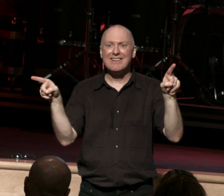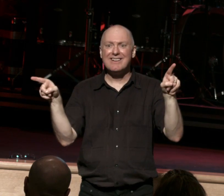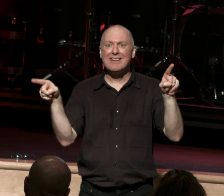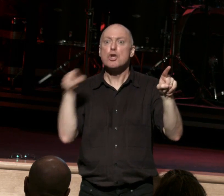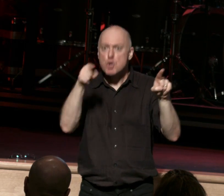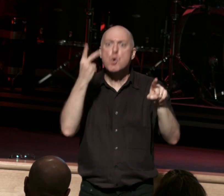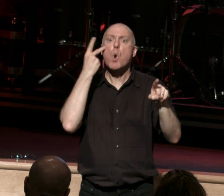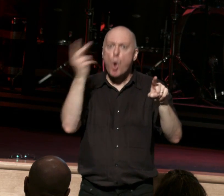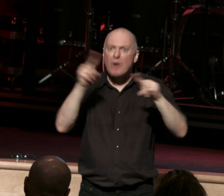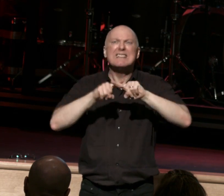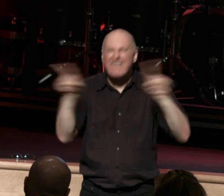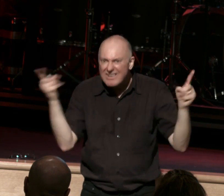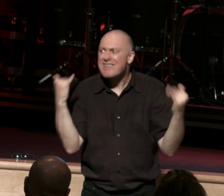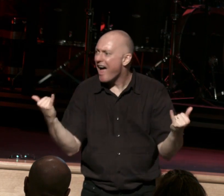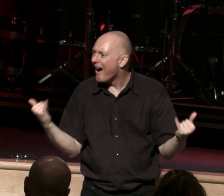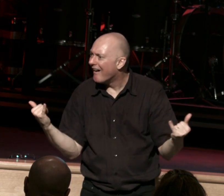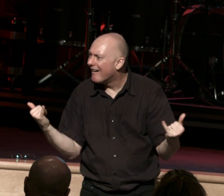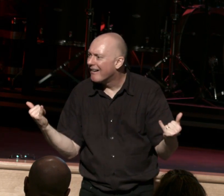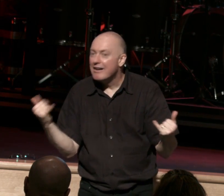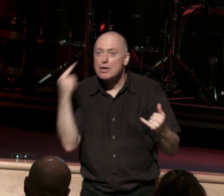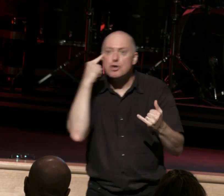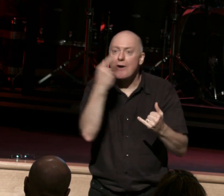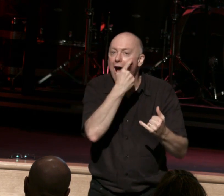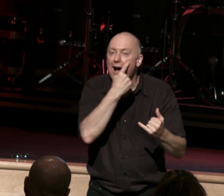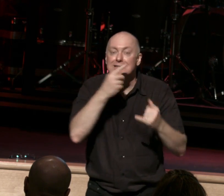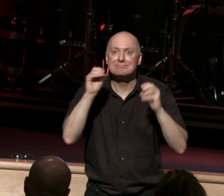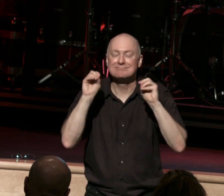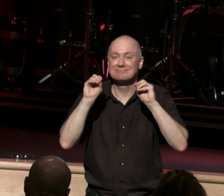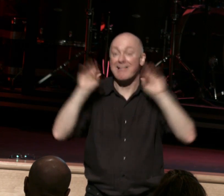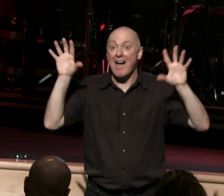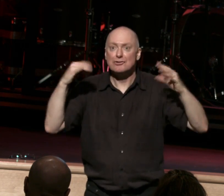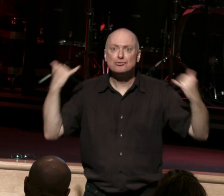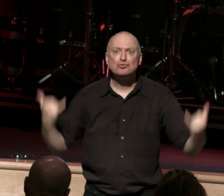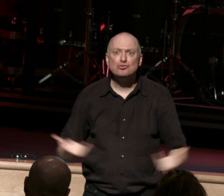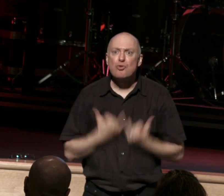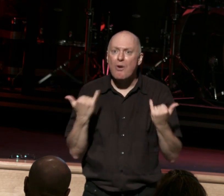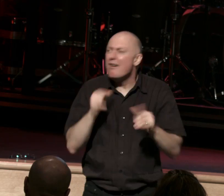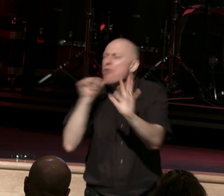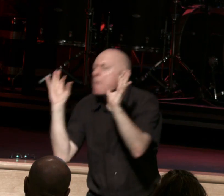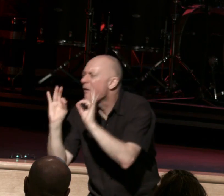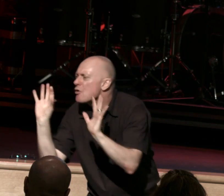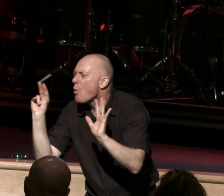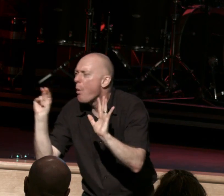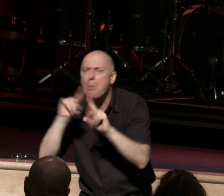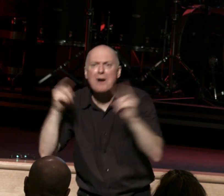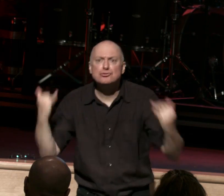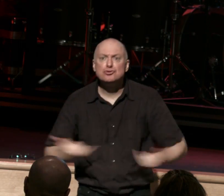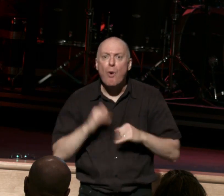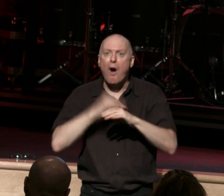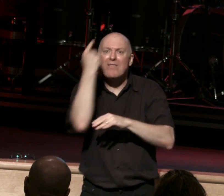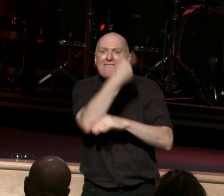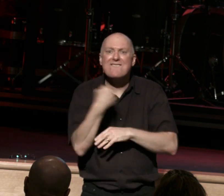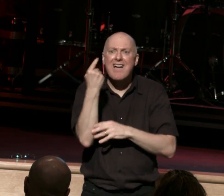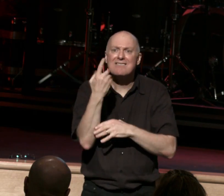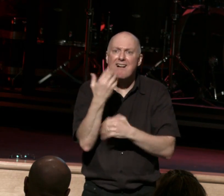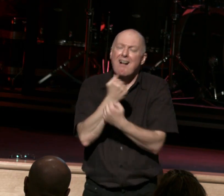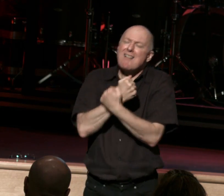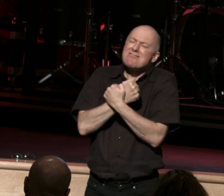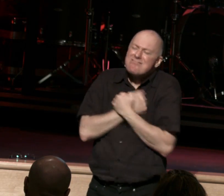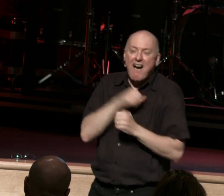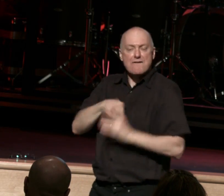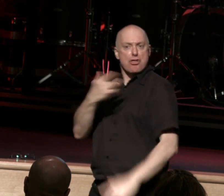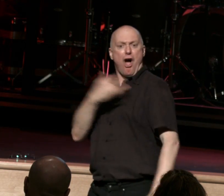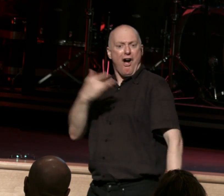different. You literally look different. There's a light in your eyes. There's a joy, and they're not perfect, but there's a joy on their face.